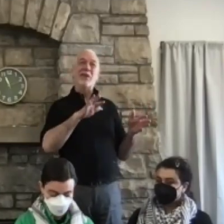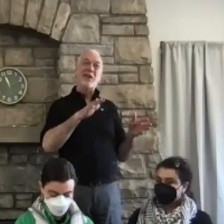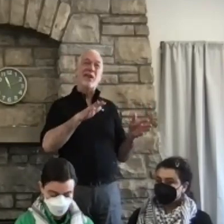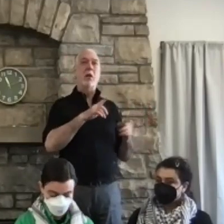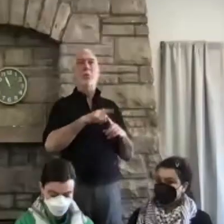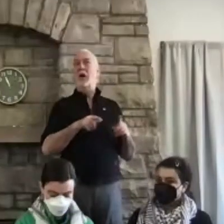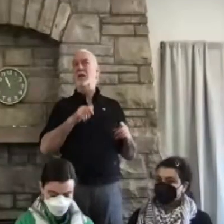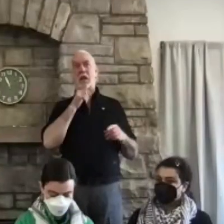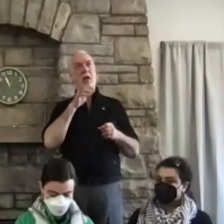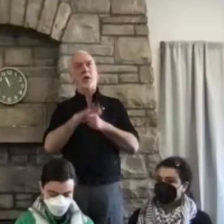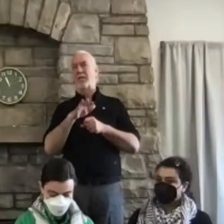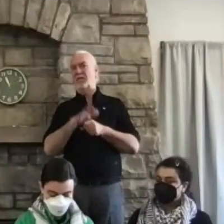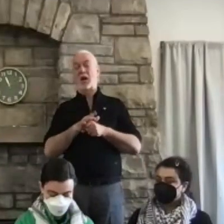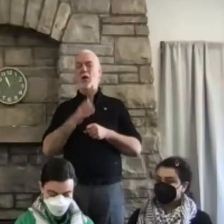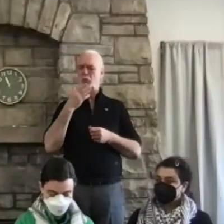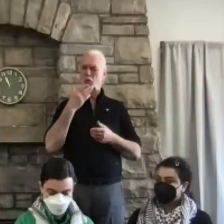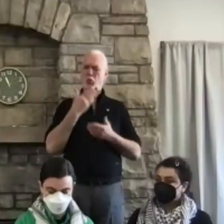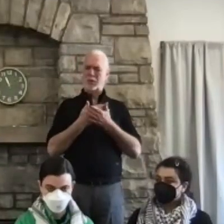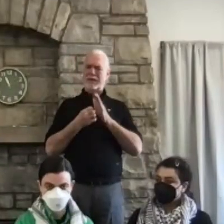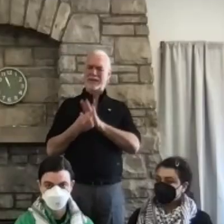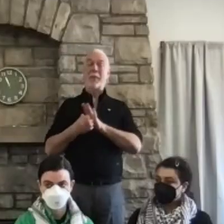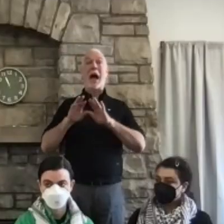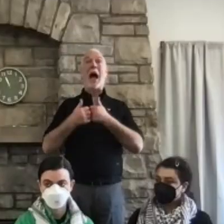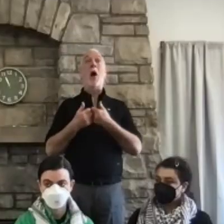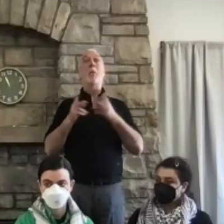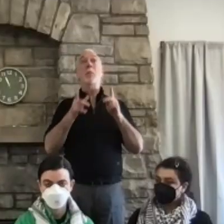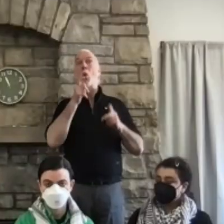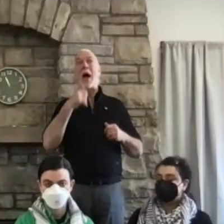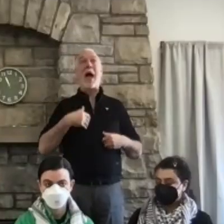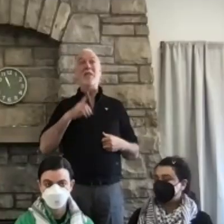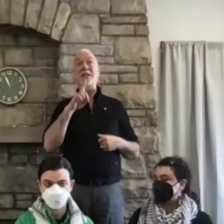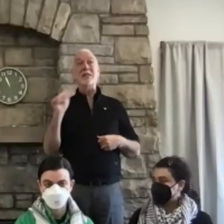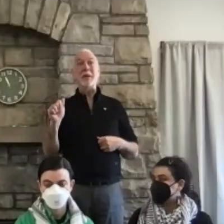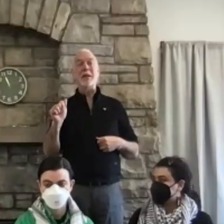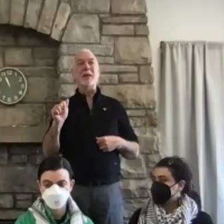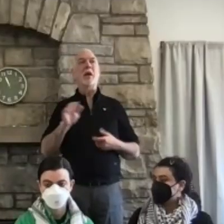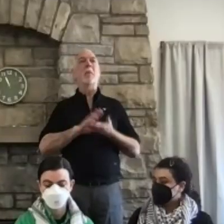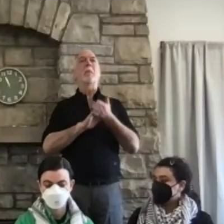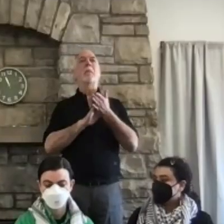so strongly lacking. And these are examples of how disabled people end up on the street.